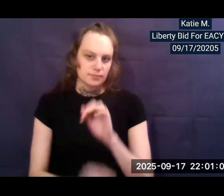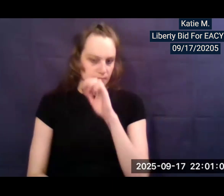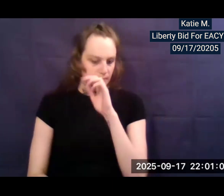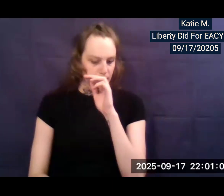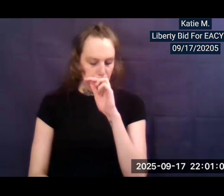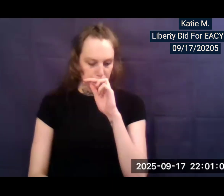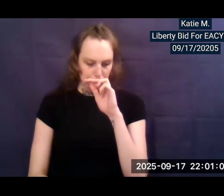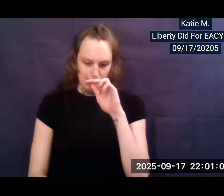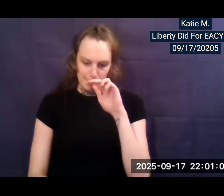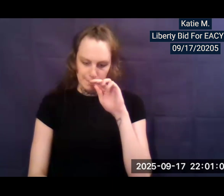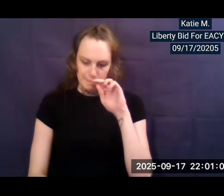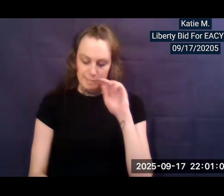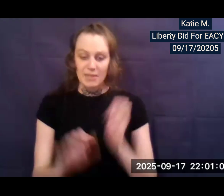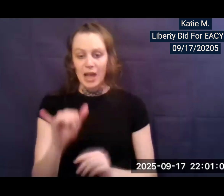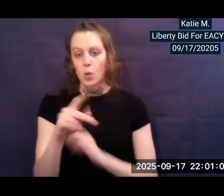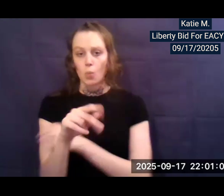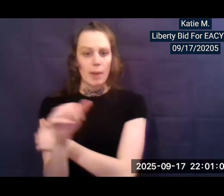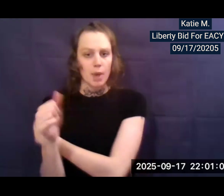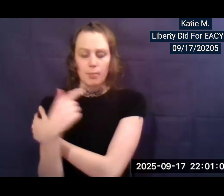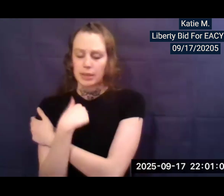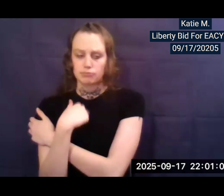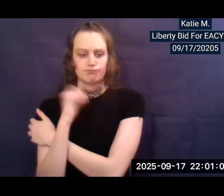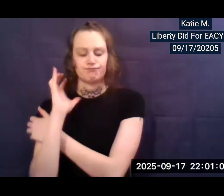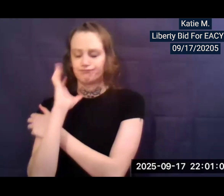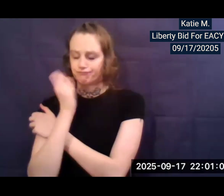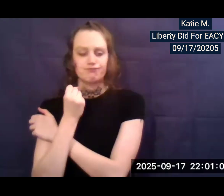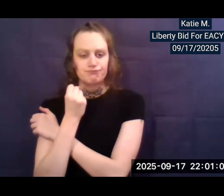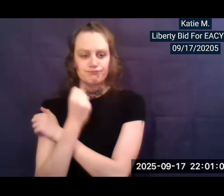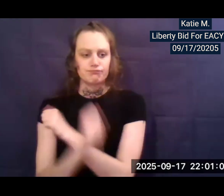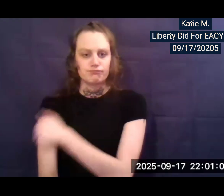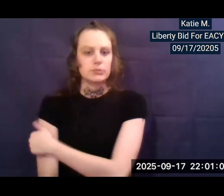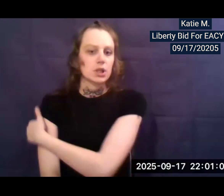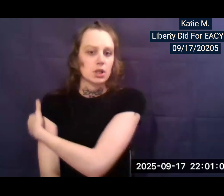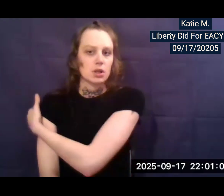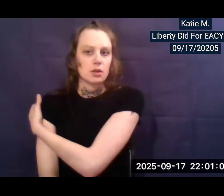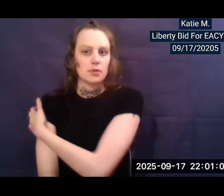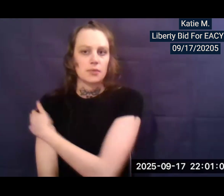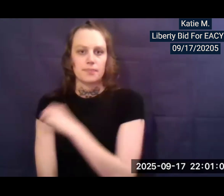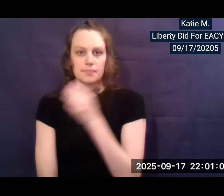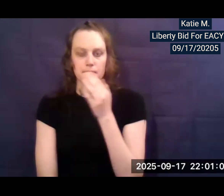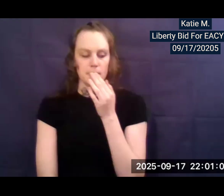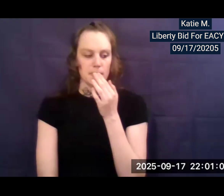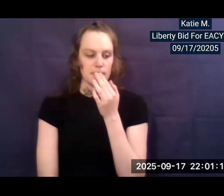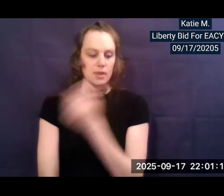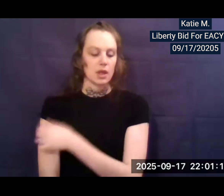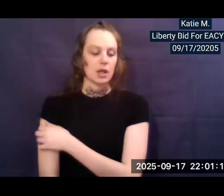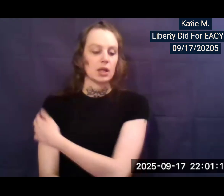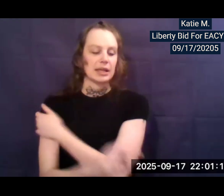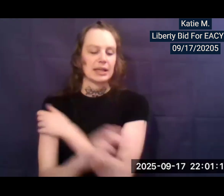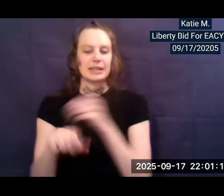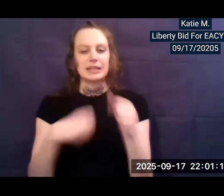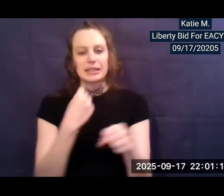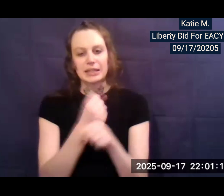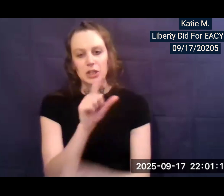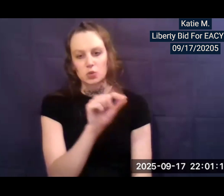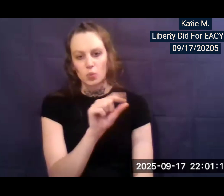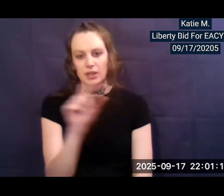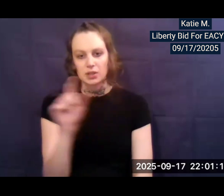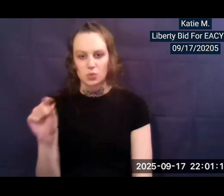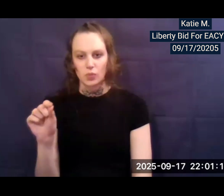YPAA, or do YPAA, excuse me. But once 2020 hit, things kind of got put on pause, and that's